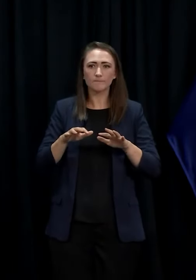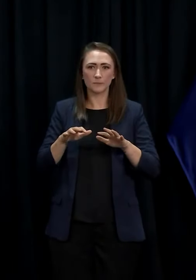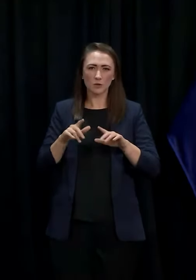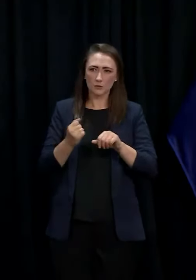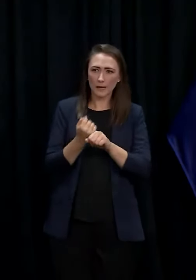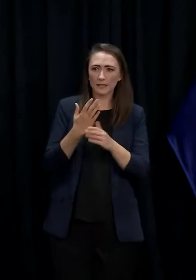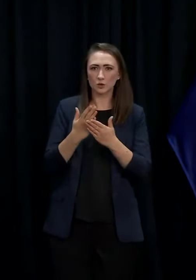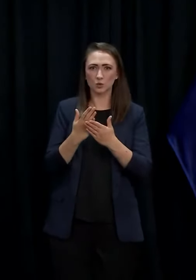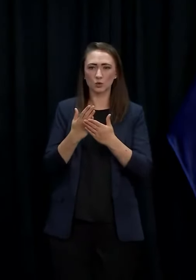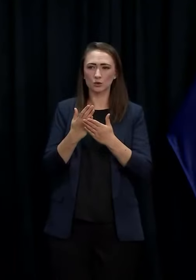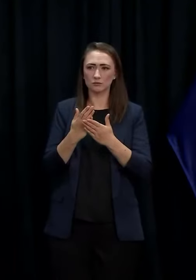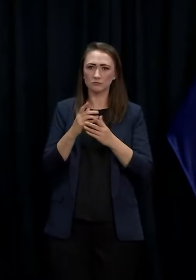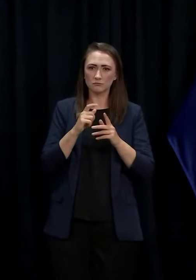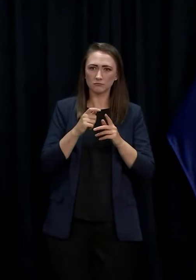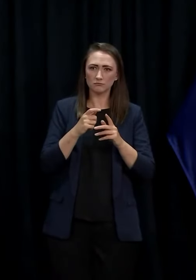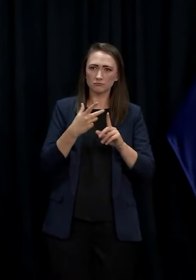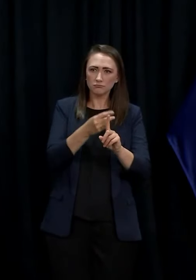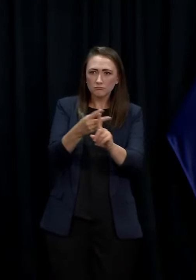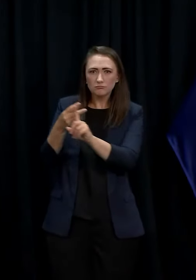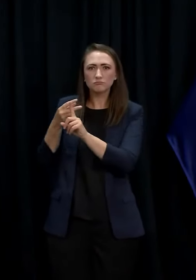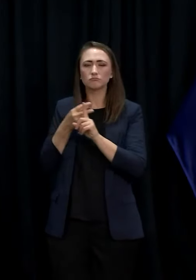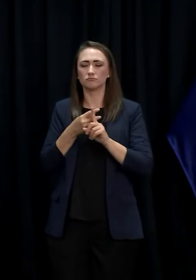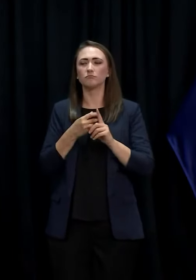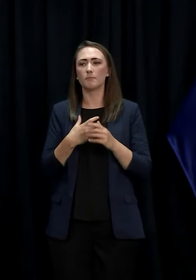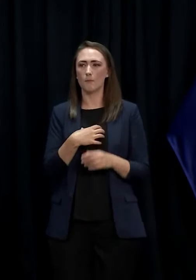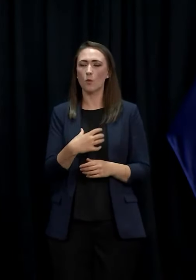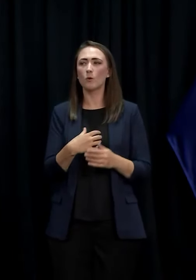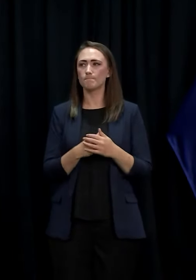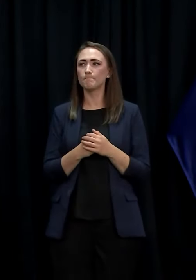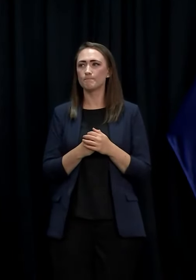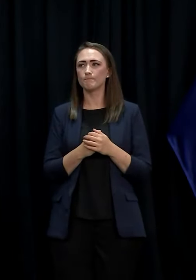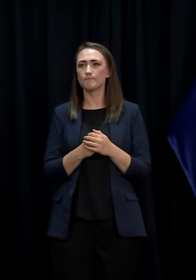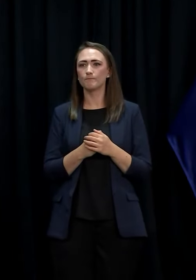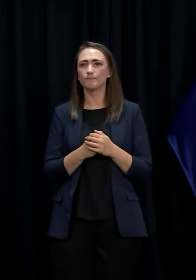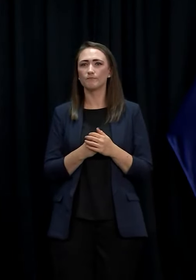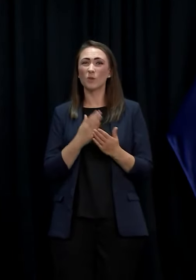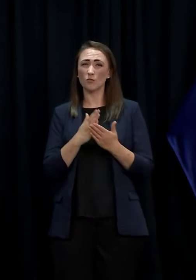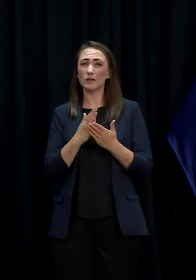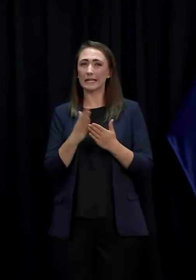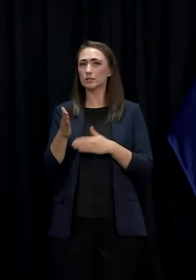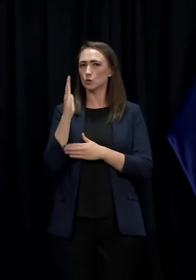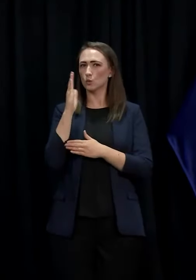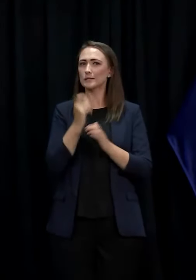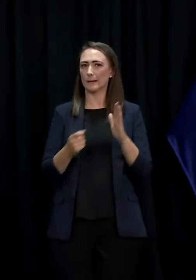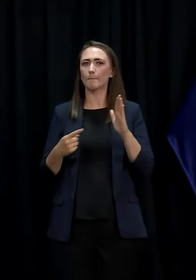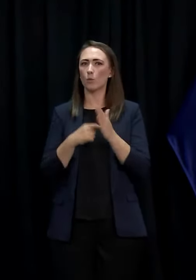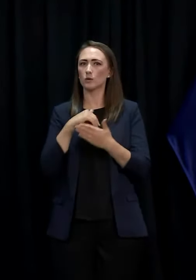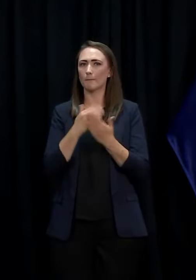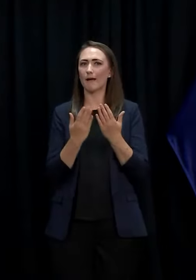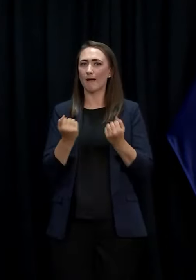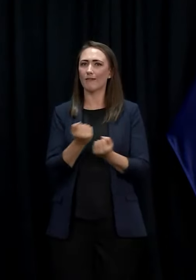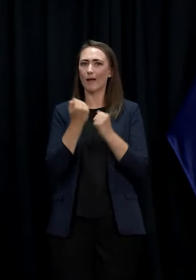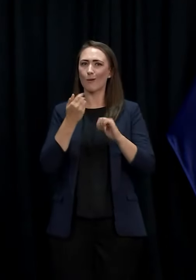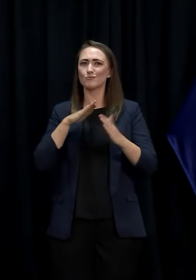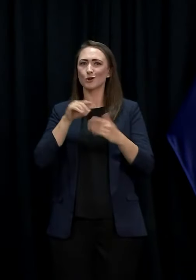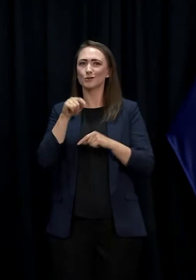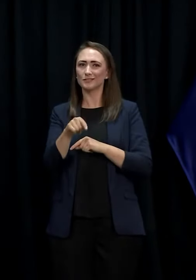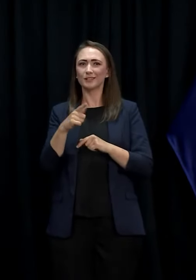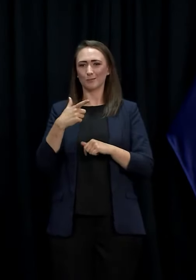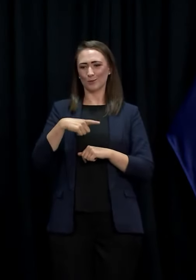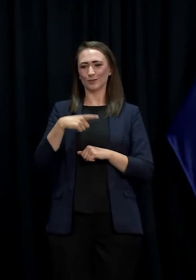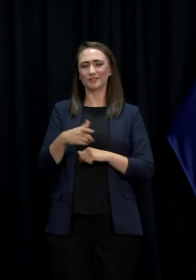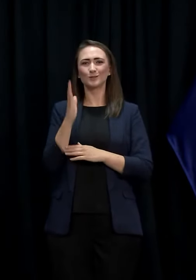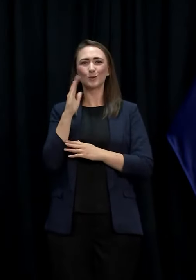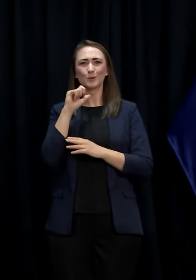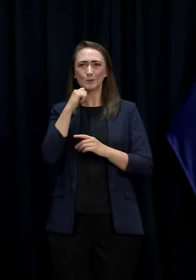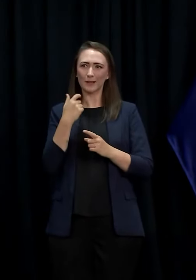schools where they are the heart of the community can help to increase uptake, not just amongst the kids, but also amongst the parents as